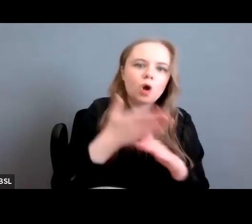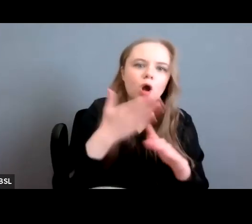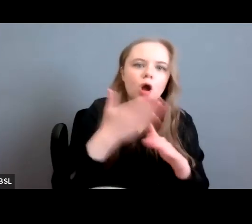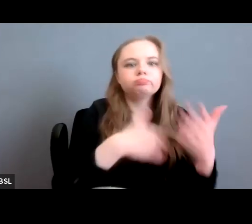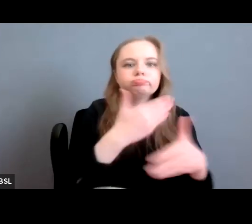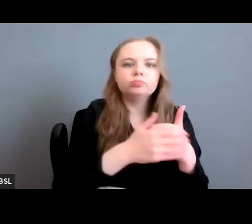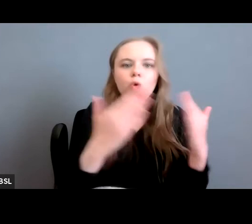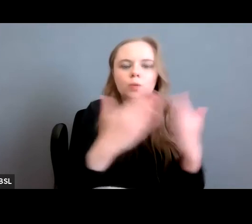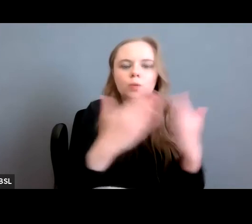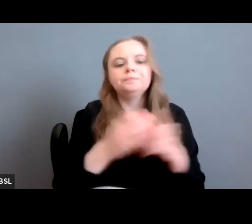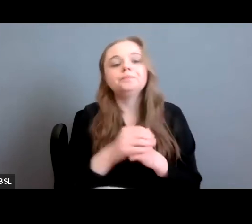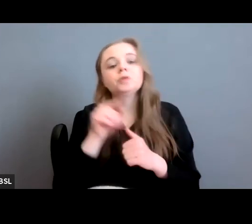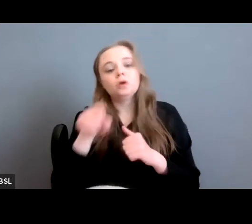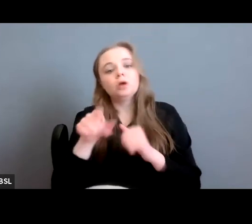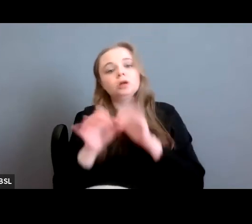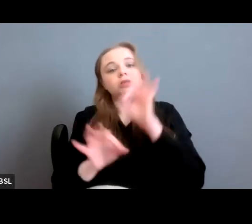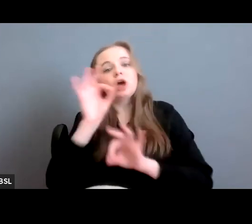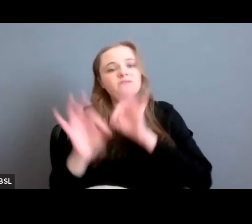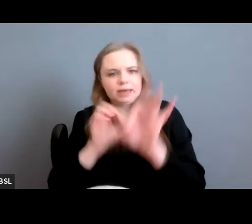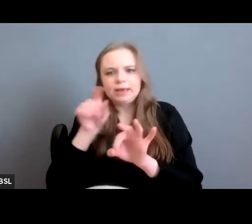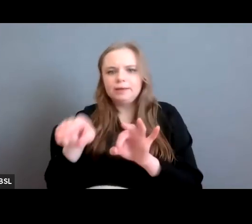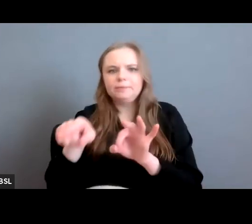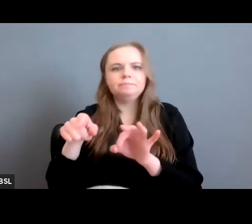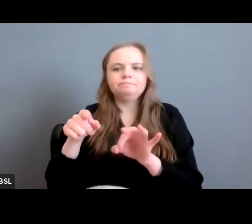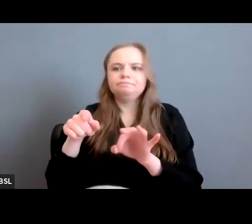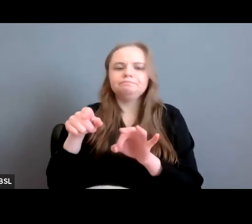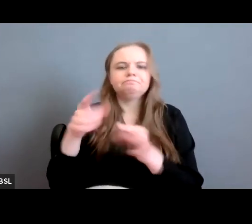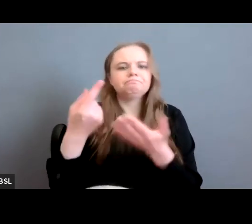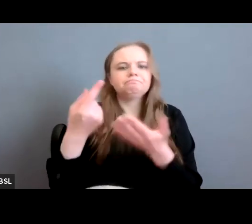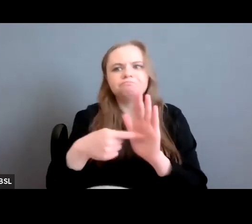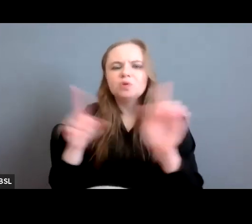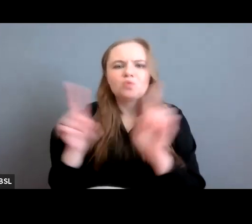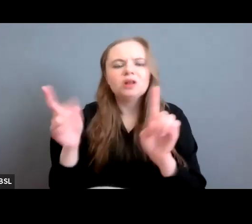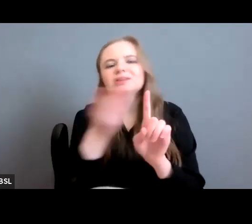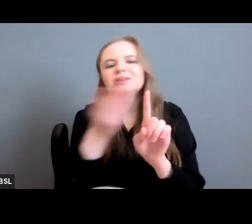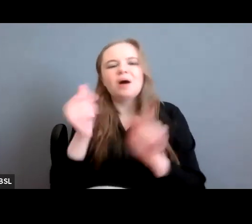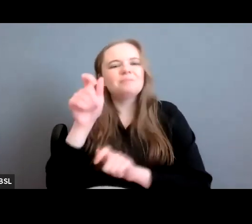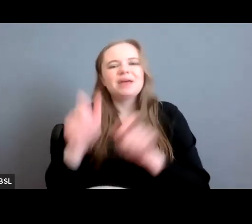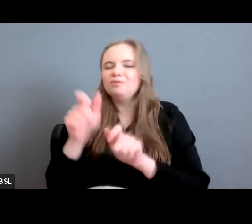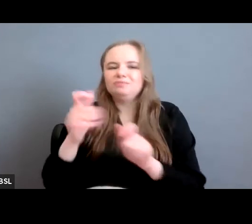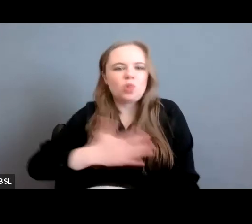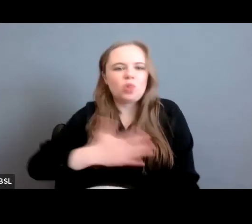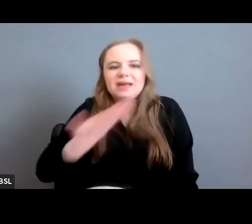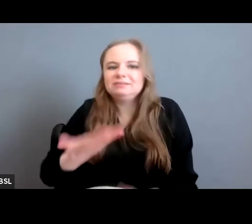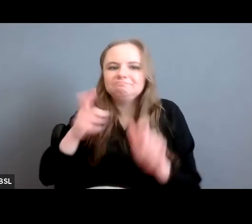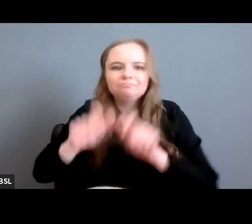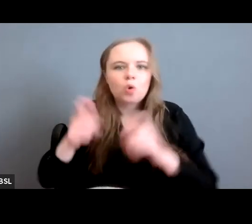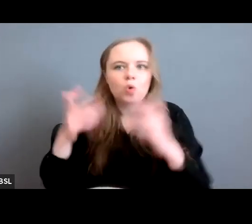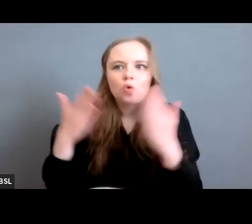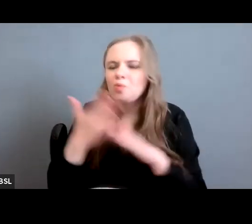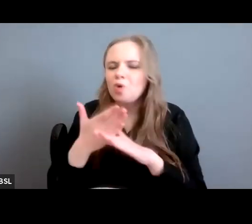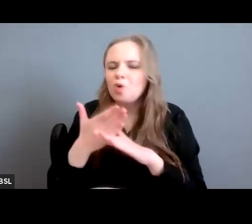remote working and remote learning has also not worked for some, and that there are reasons why it